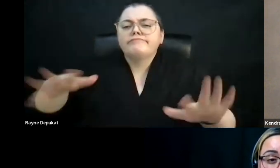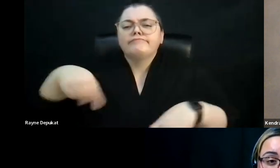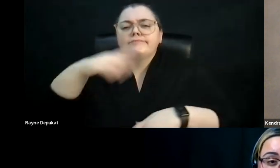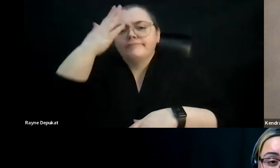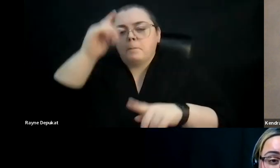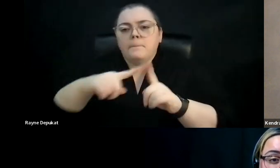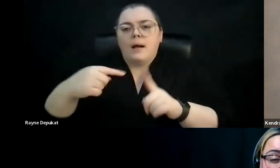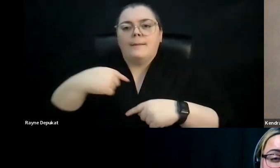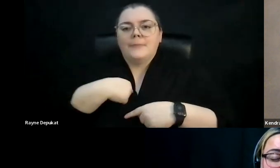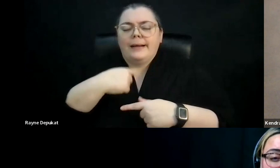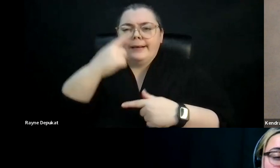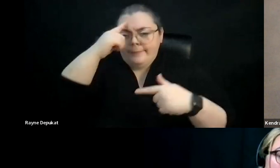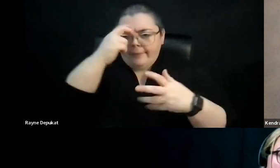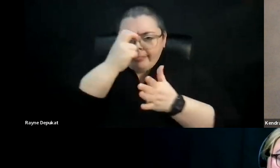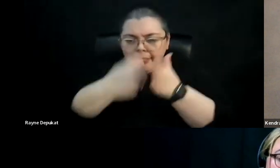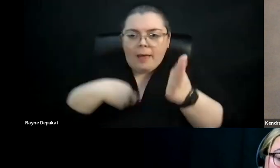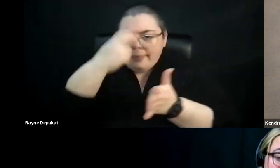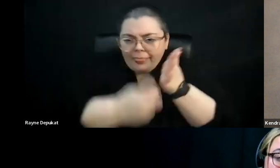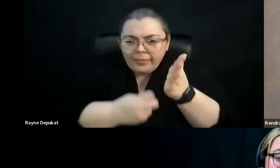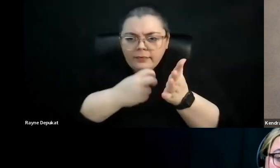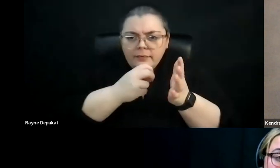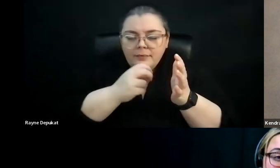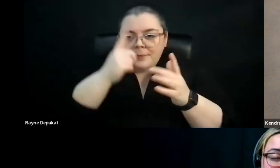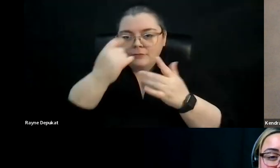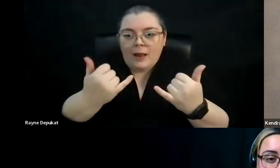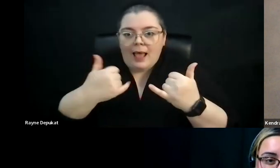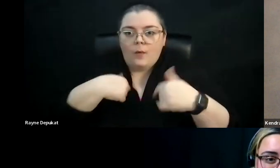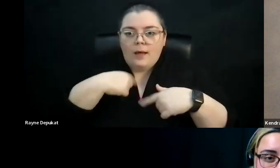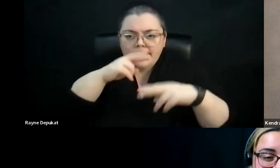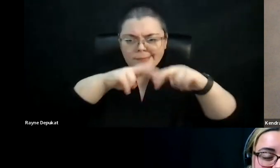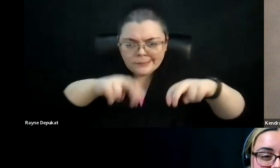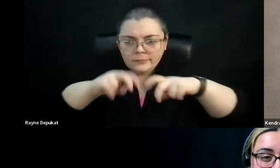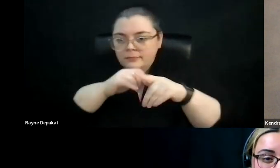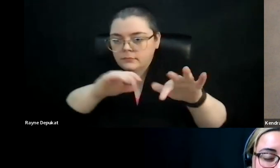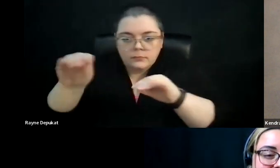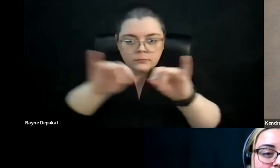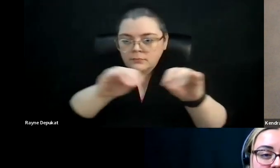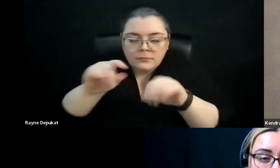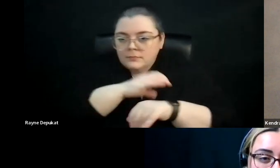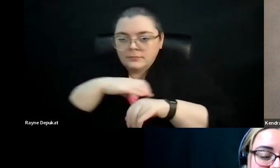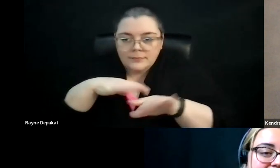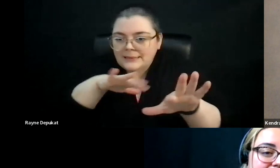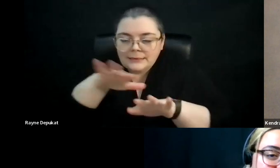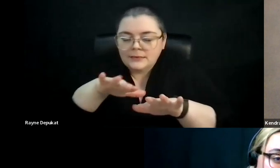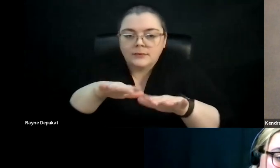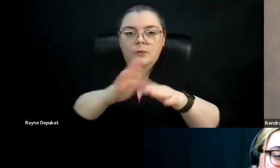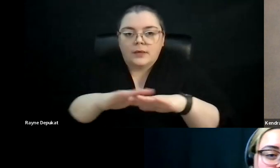reminder. Some people might know things, but I'm so deep into this mindset because I'm looking into these things and researching and talking